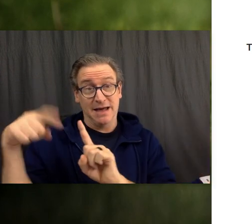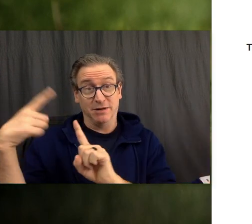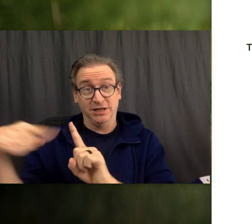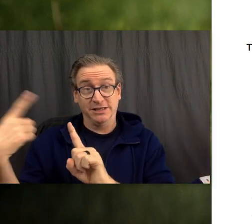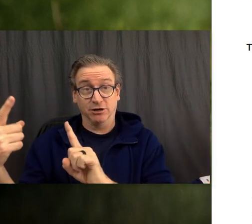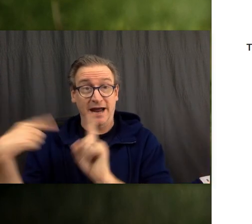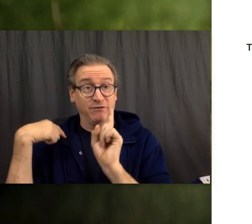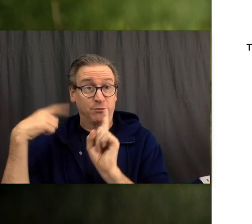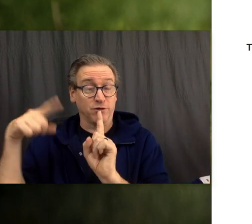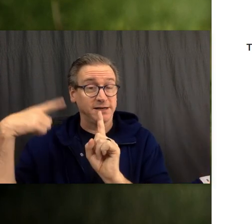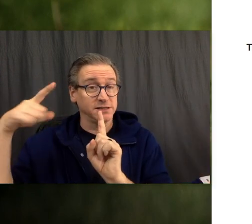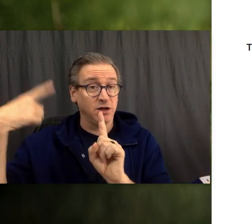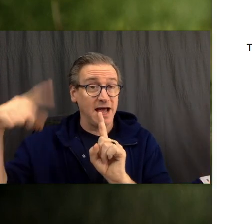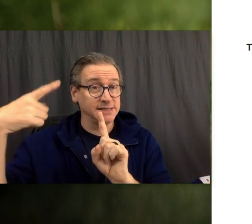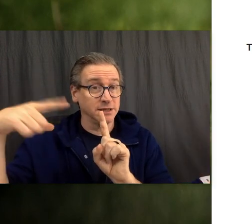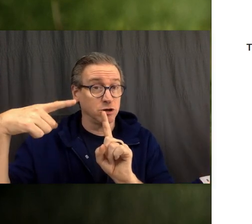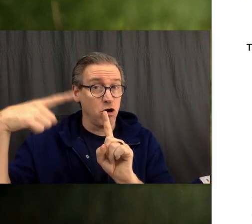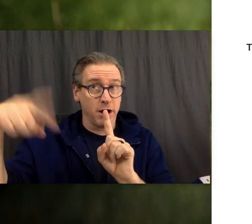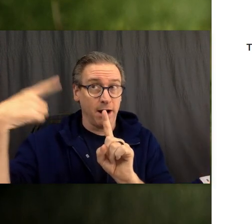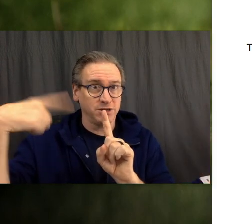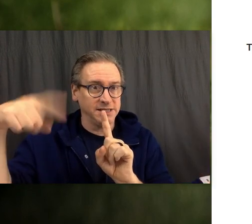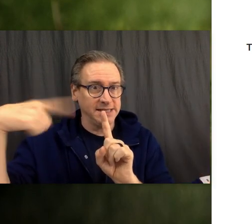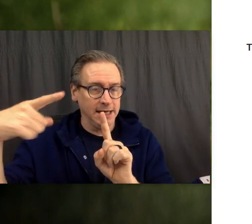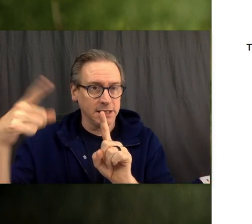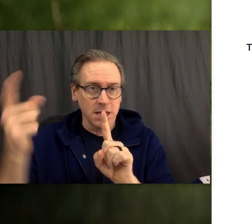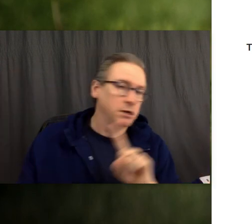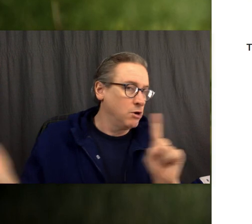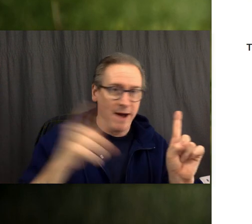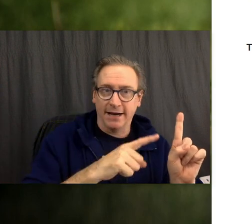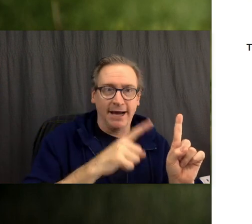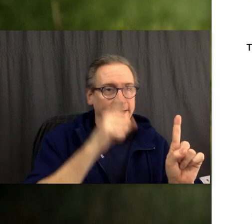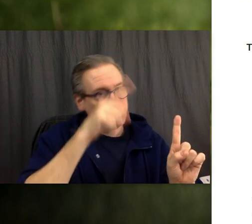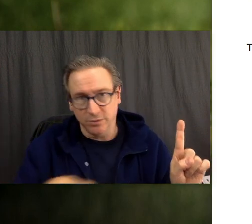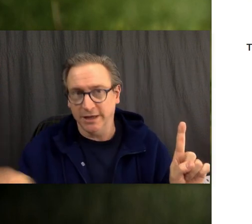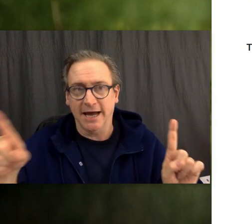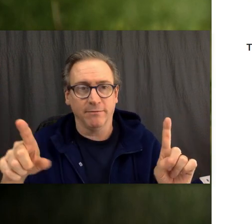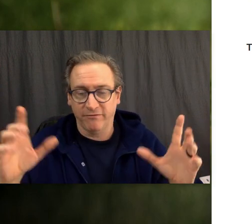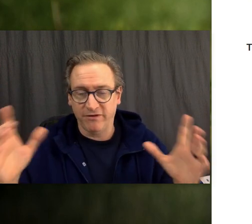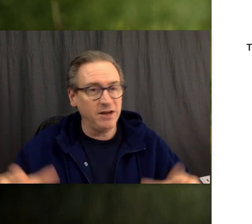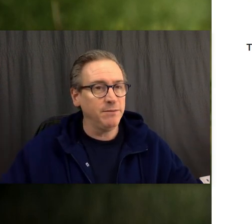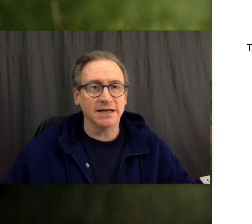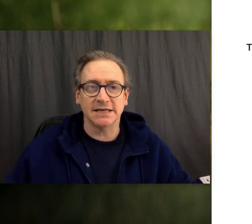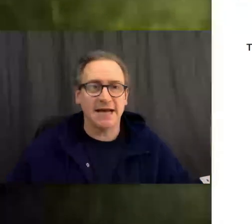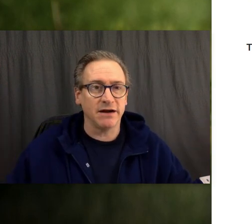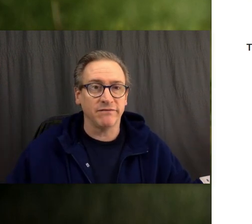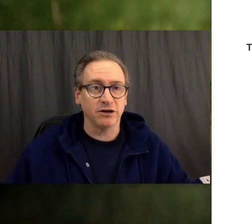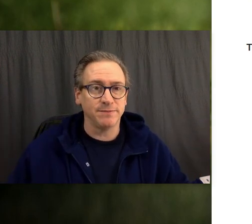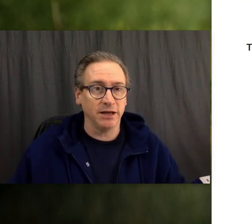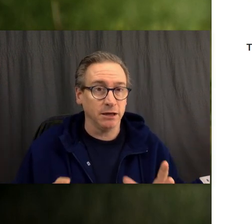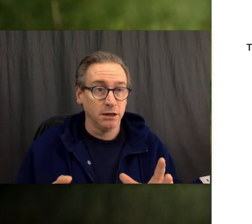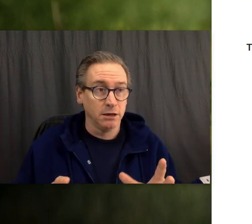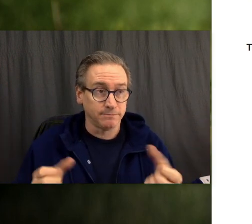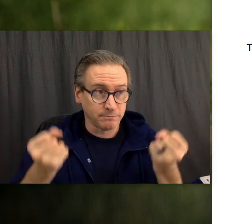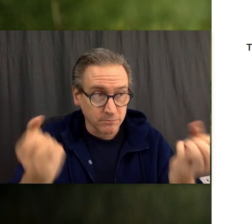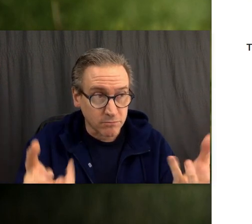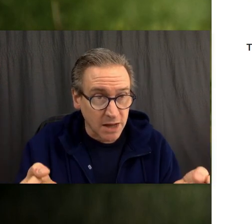becomes that much easier. And if your brain still hasn't caught up to seeing it, go back again, do it again. 15 minutes a day on